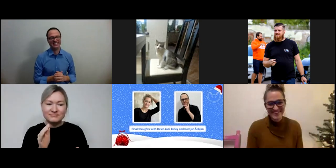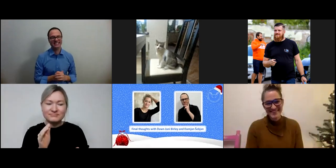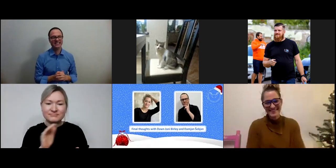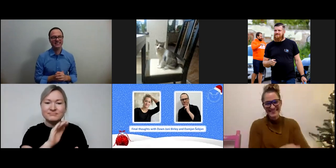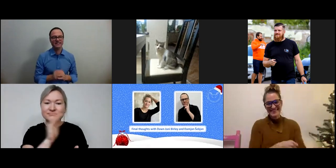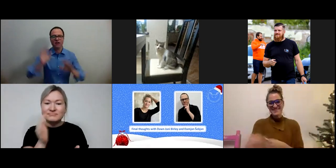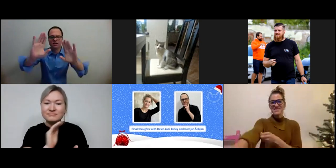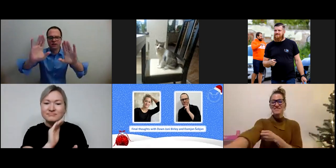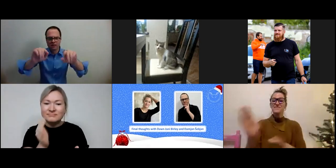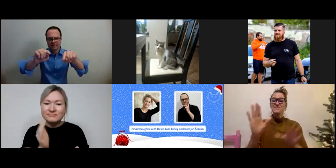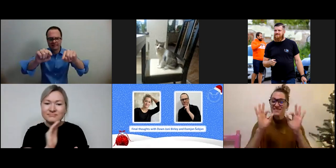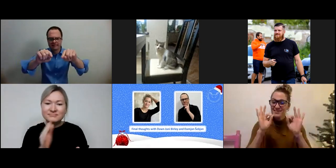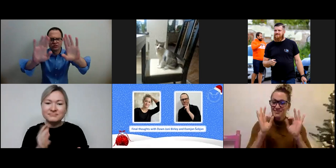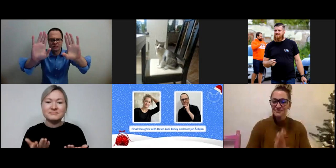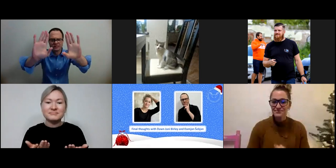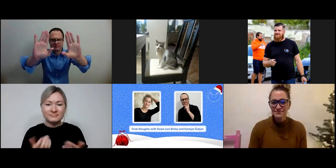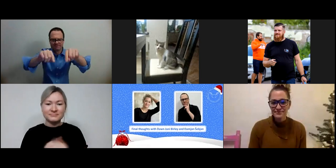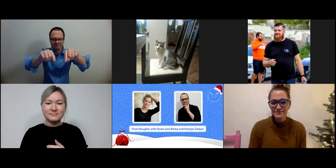Dami is saying.